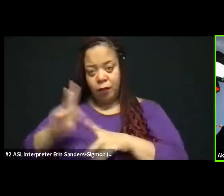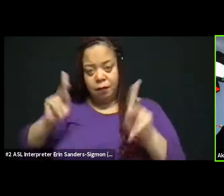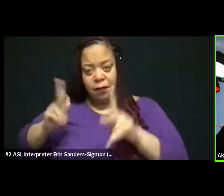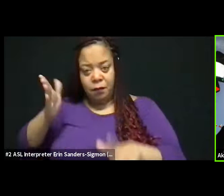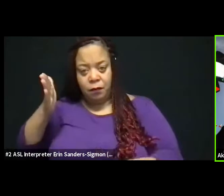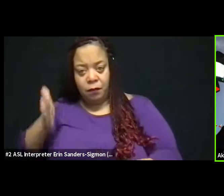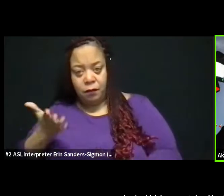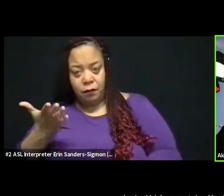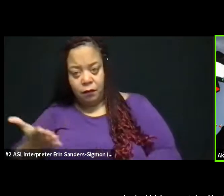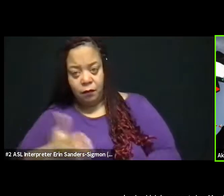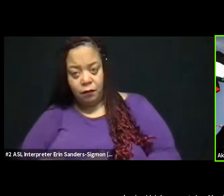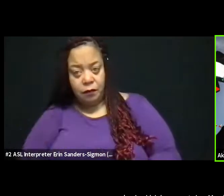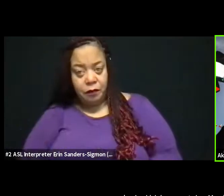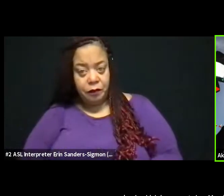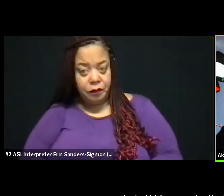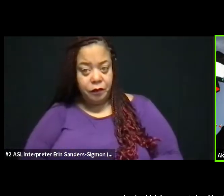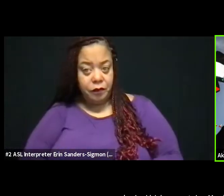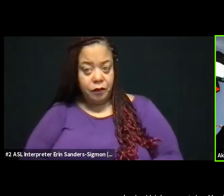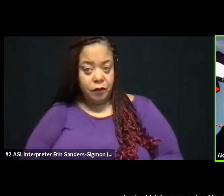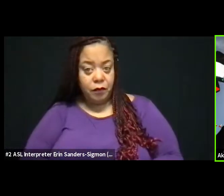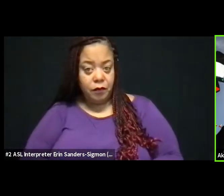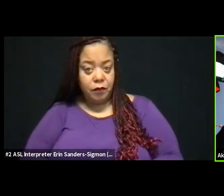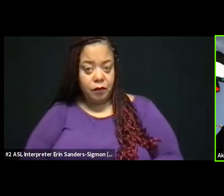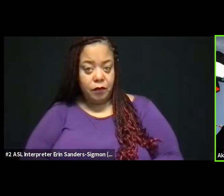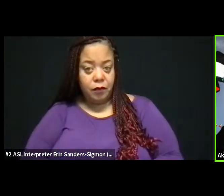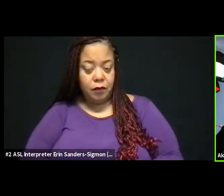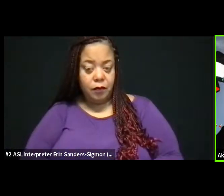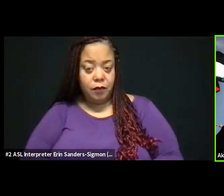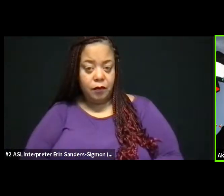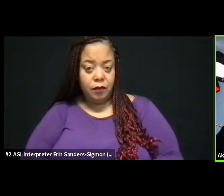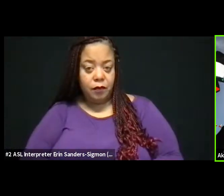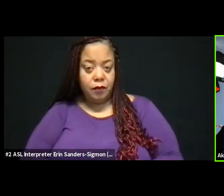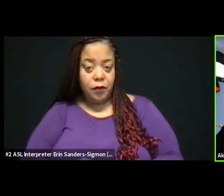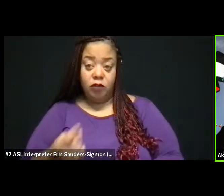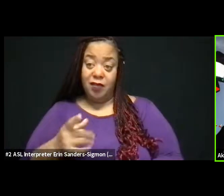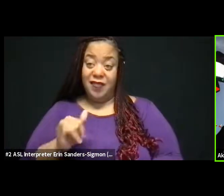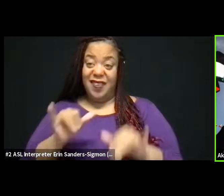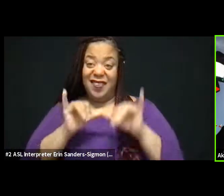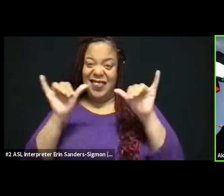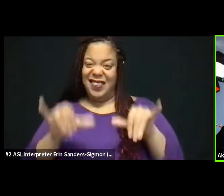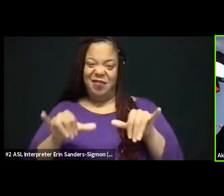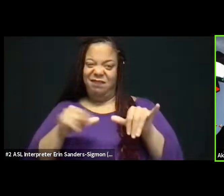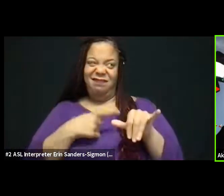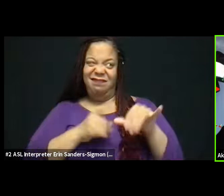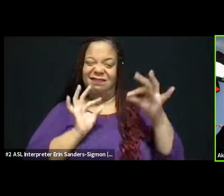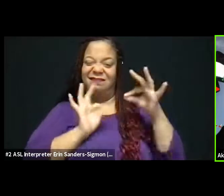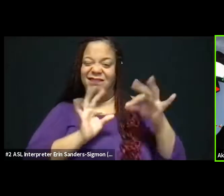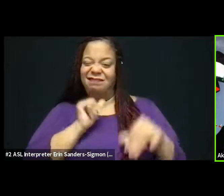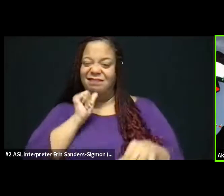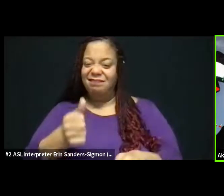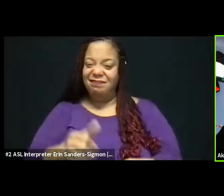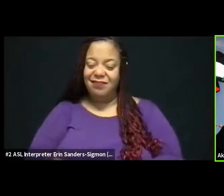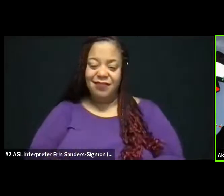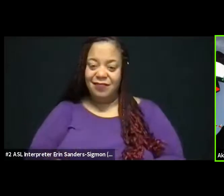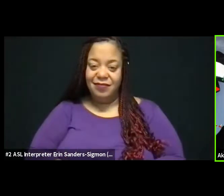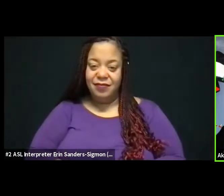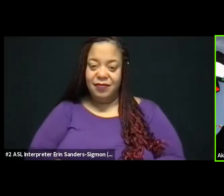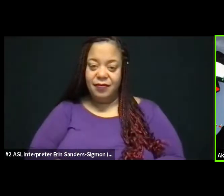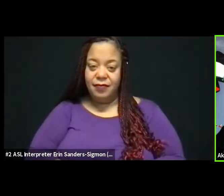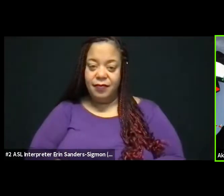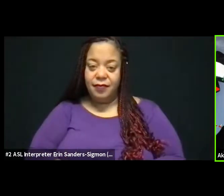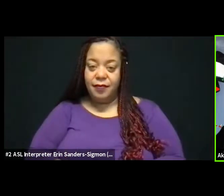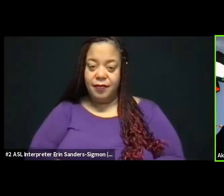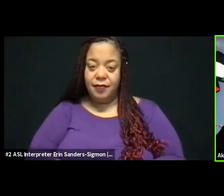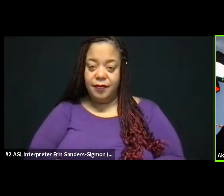towards kind of being able to separate myself from the system. So I currently am